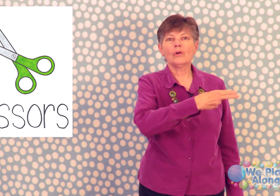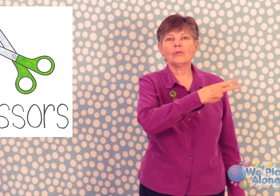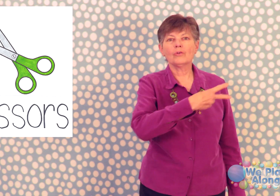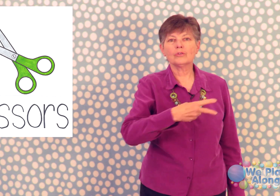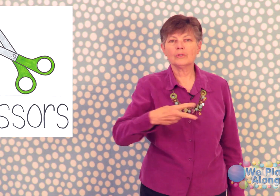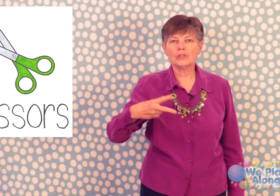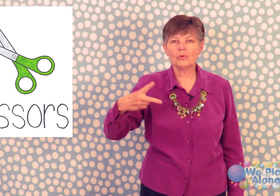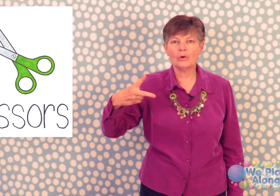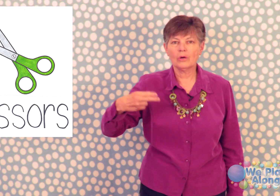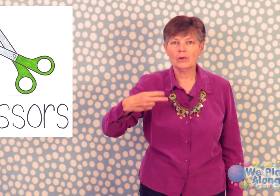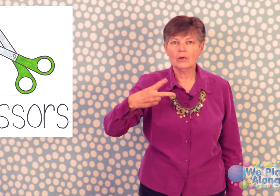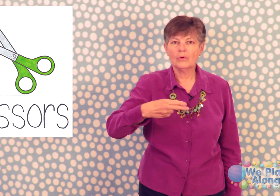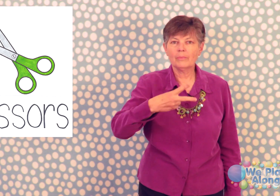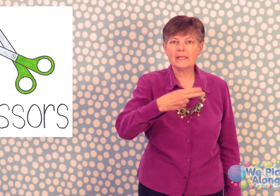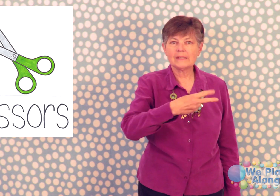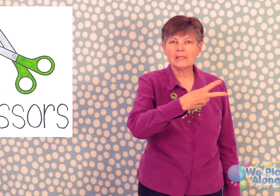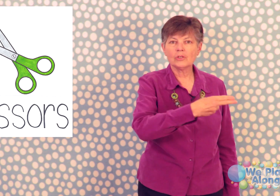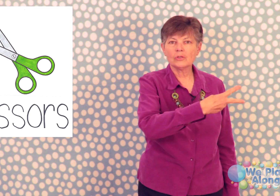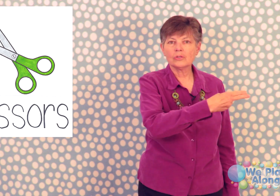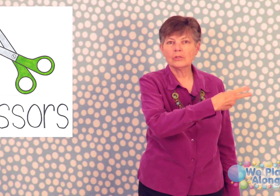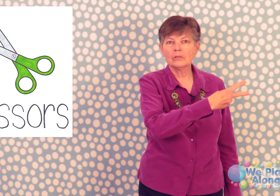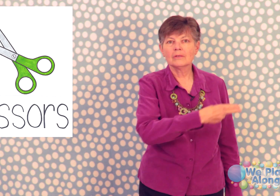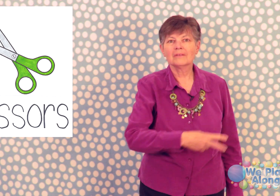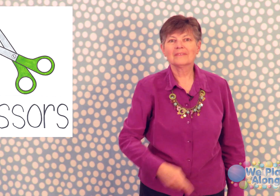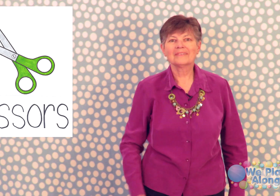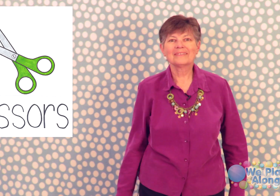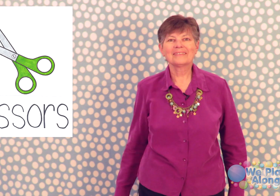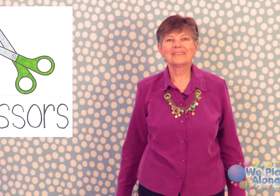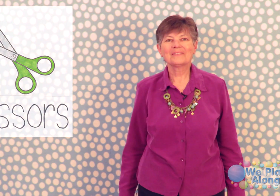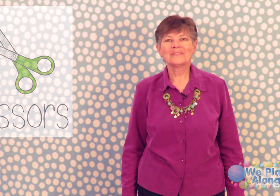go to the grocery store with my scissors.